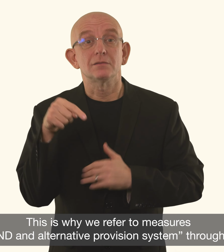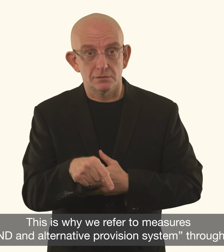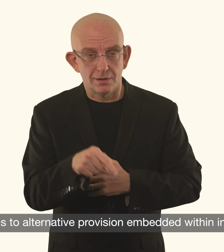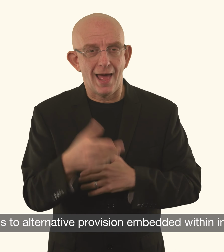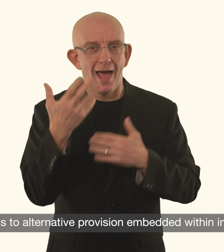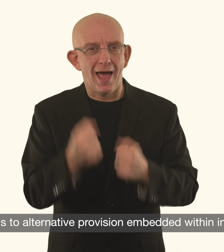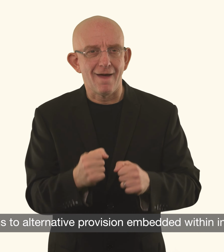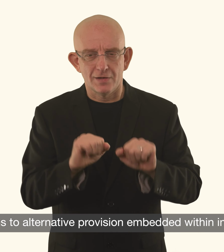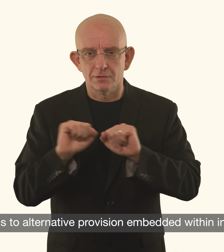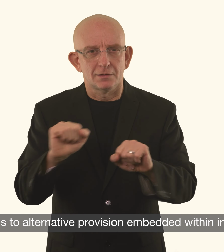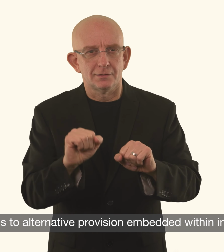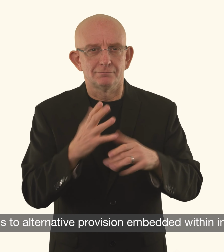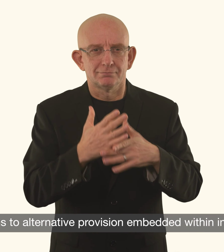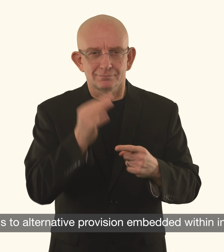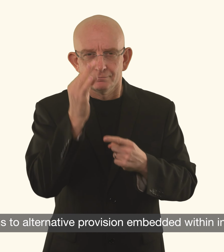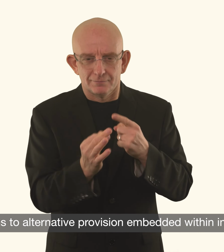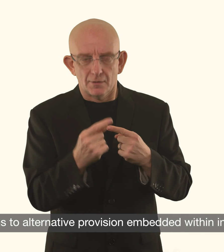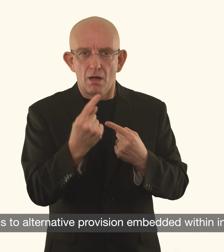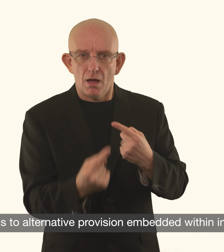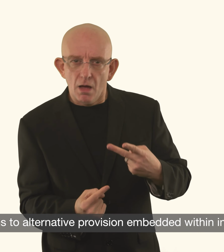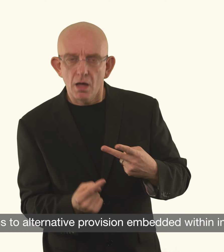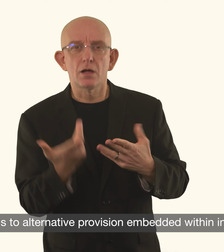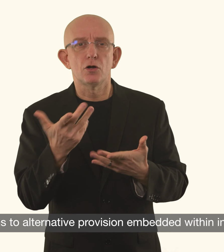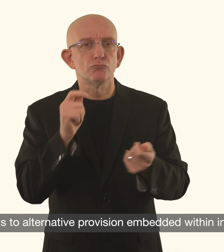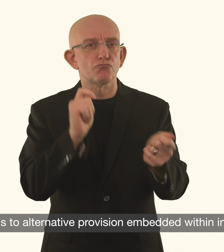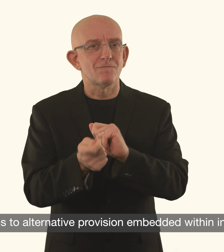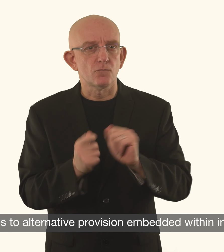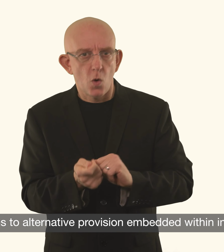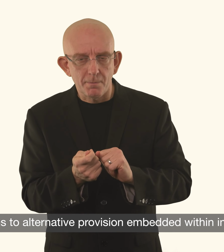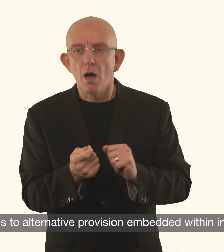With specific reforms to alternative provision embedded within individual chapters.